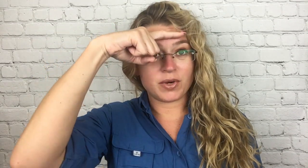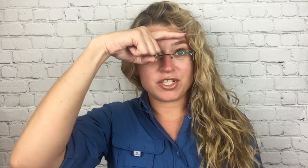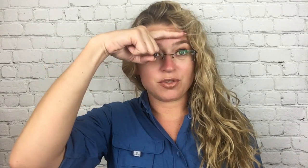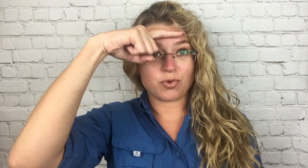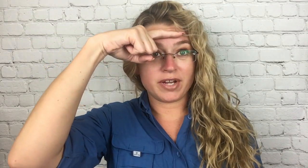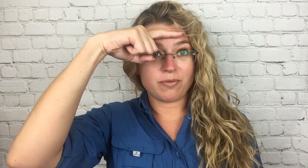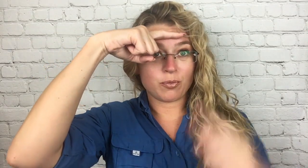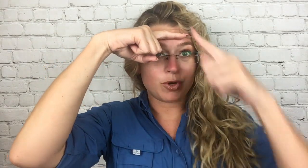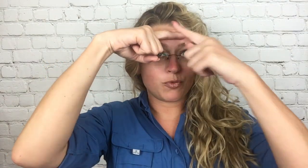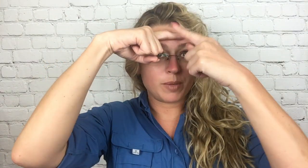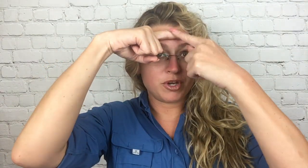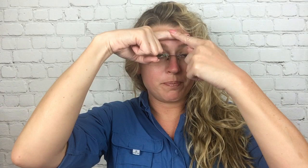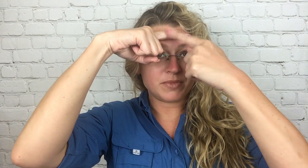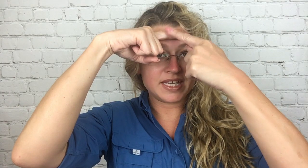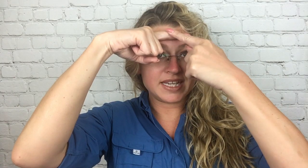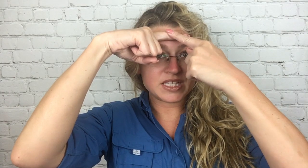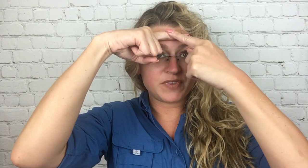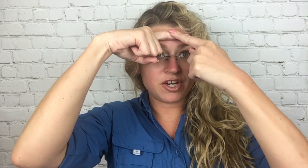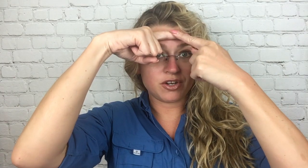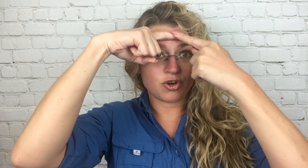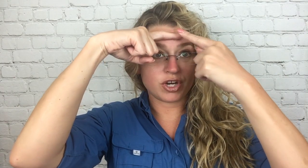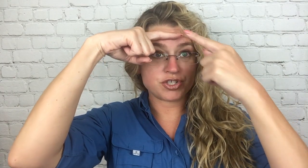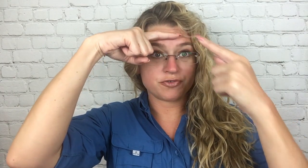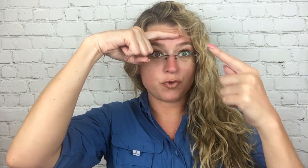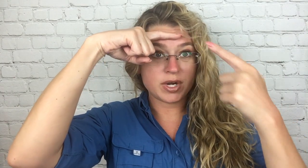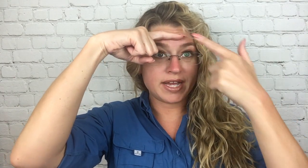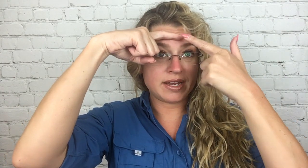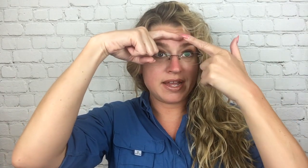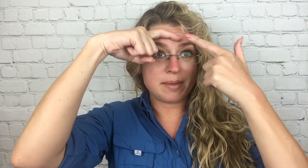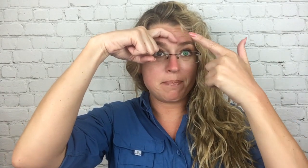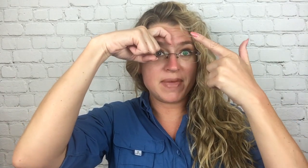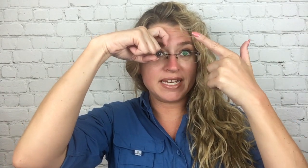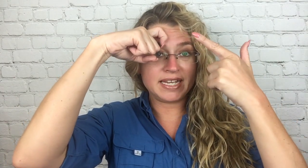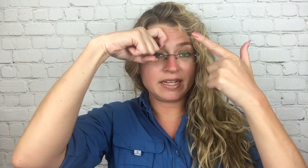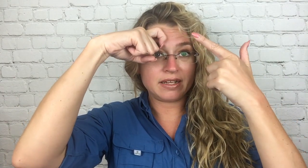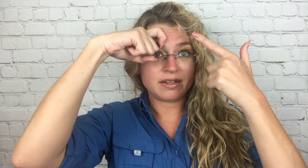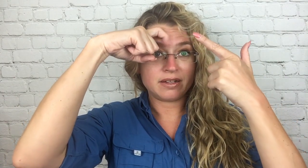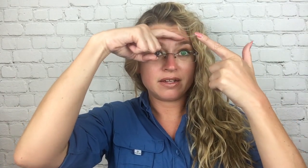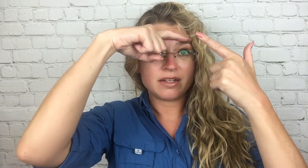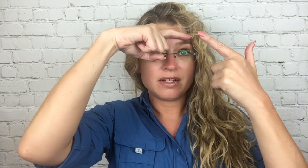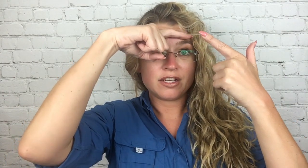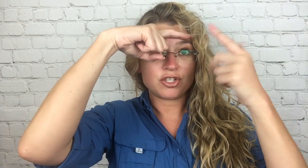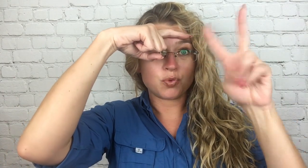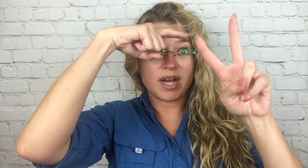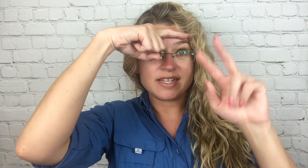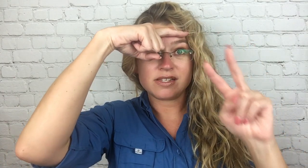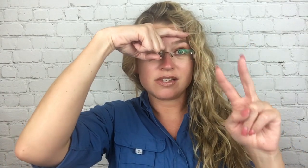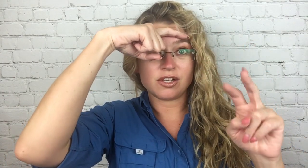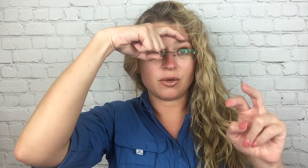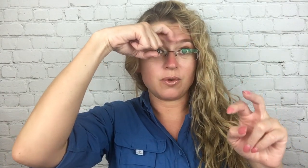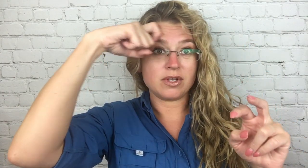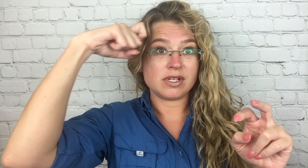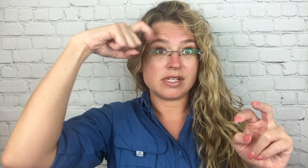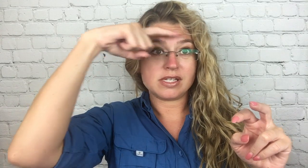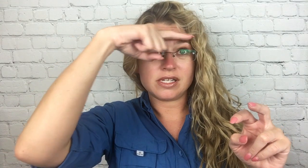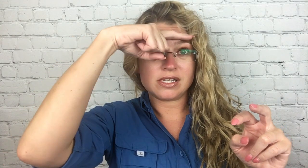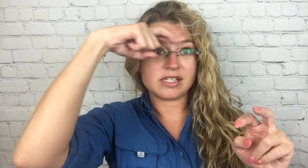to rub your index finger across your forehead and bend it twice. So,